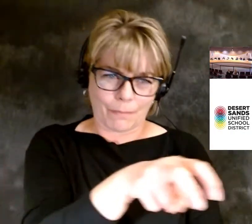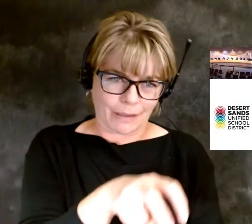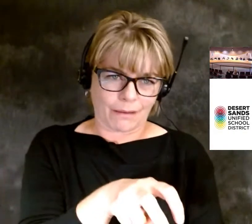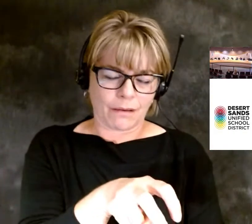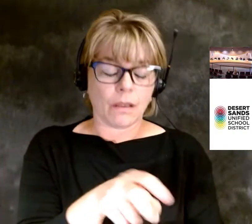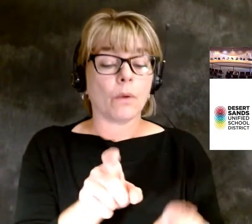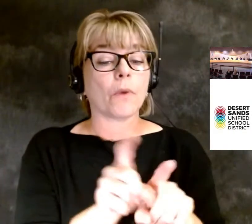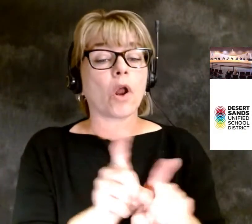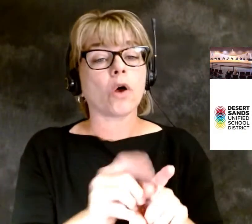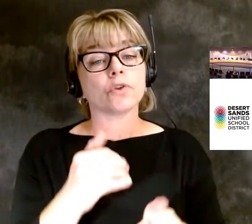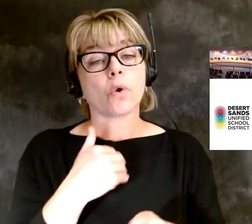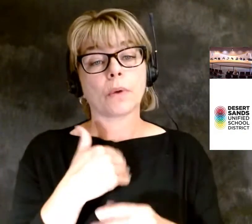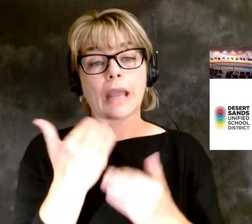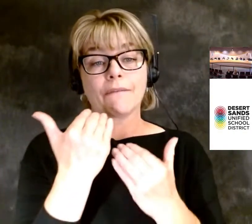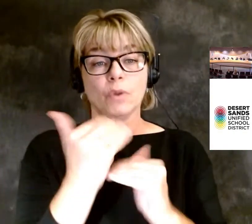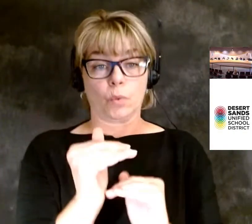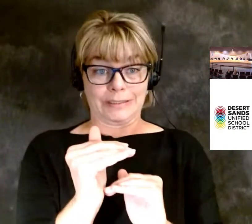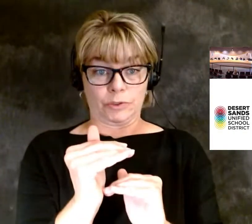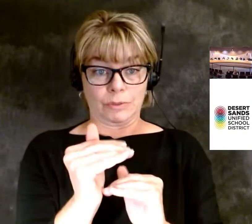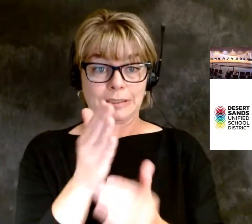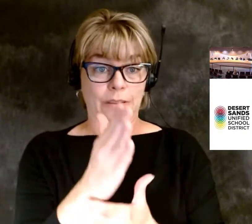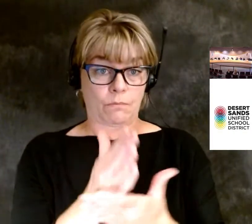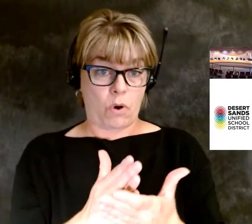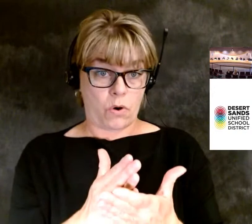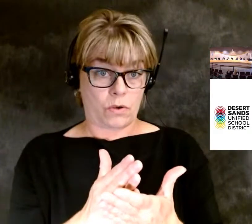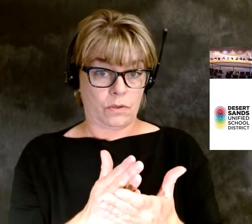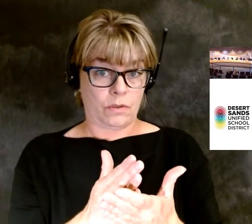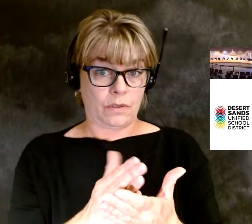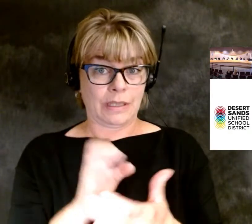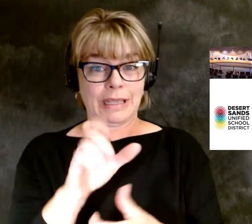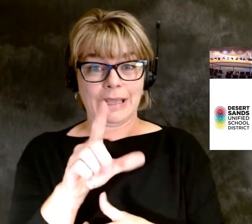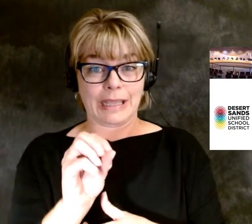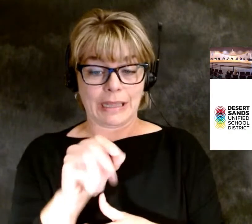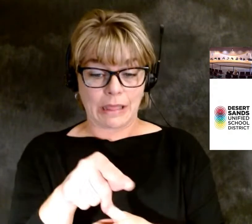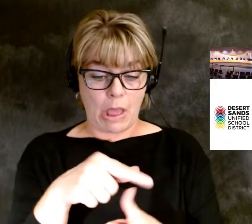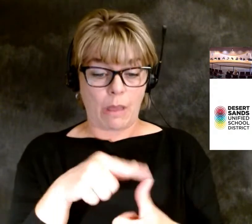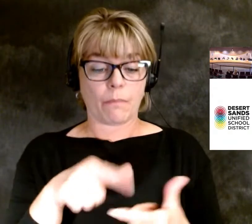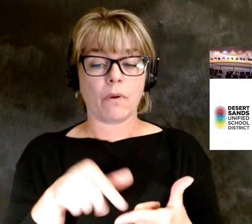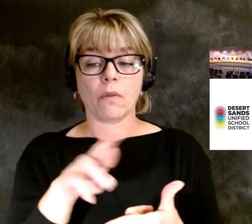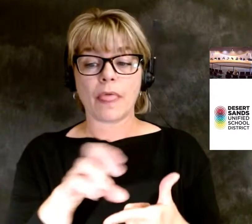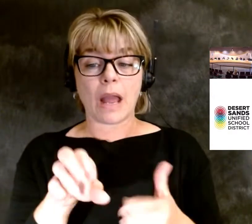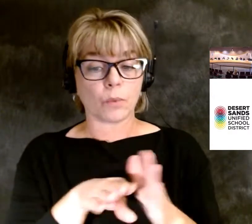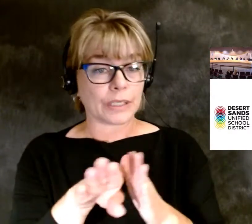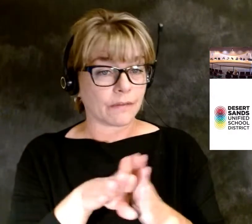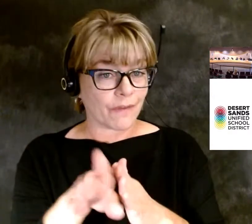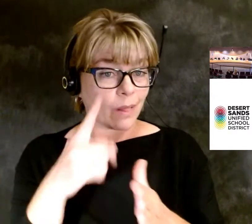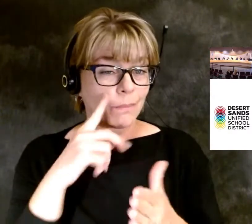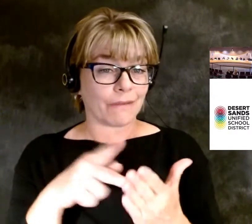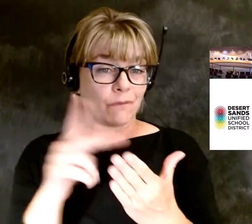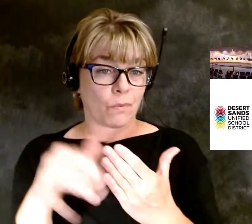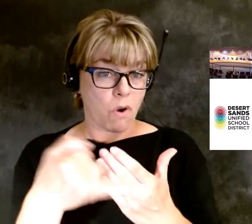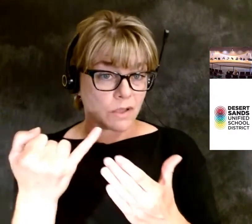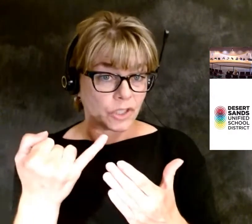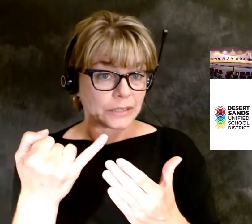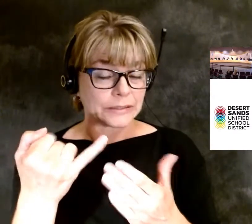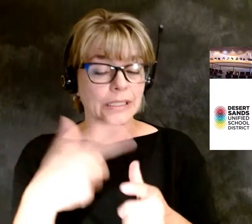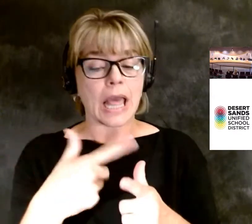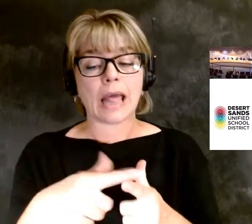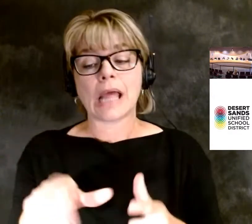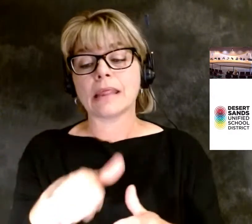also, that again, ELOP, the redevelopment money that we're using for projects. And then the other